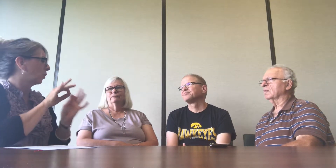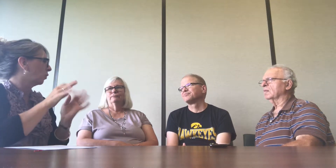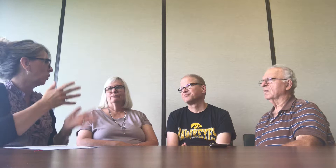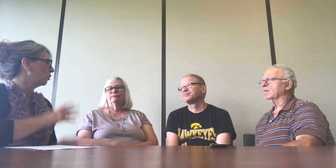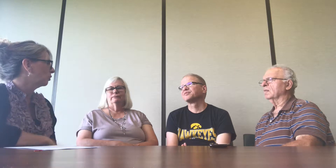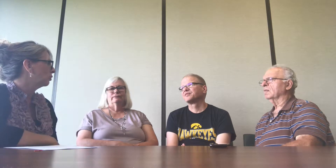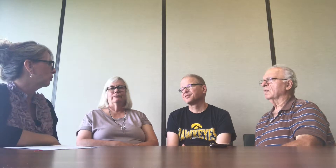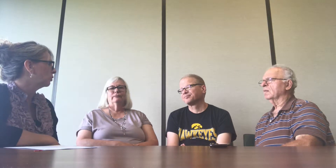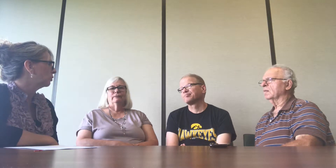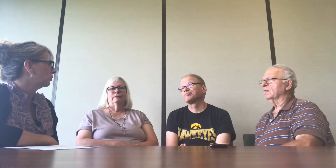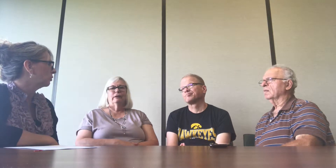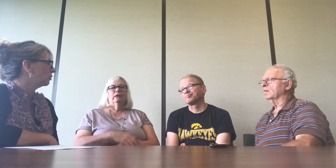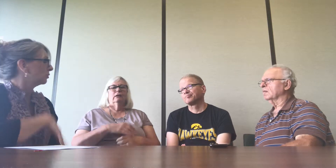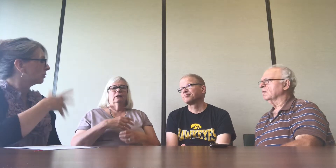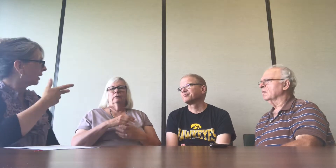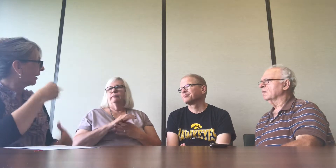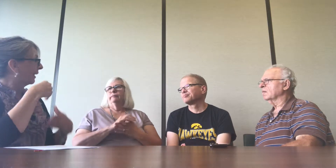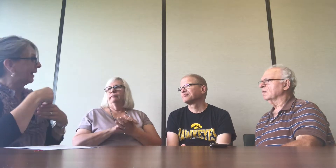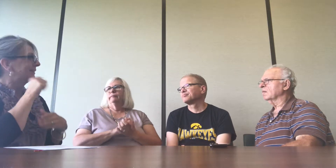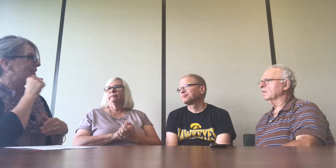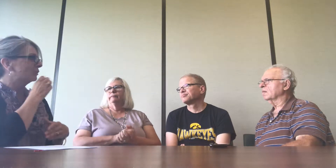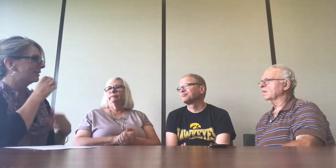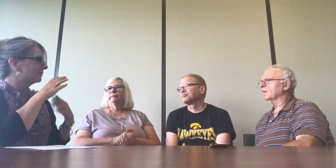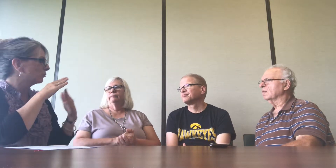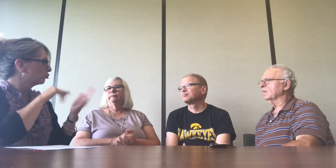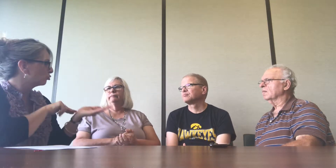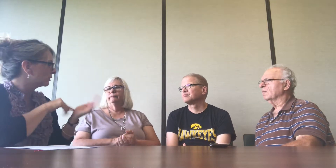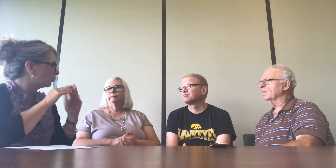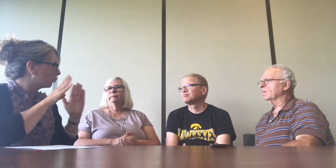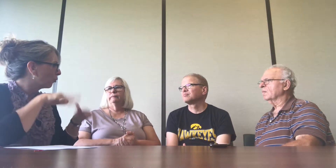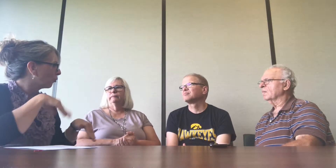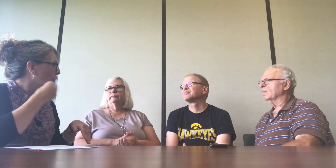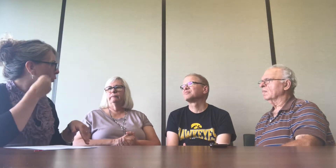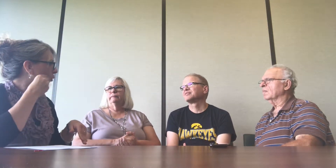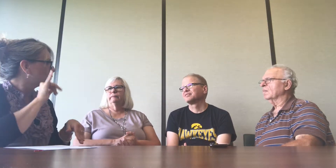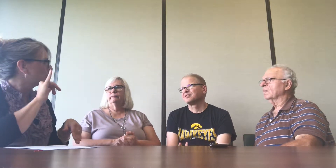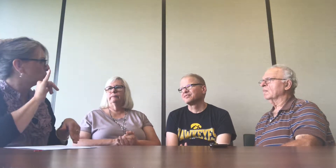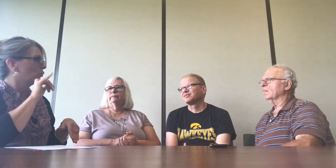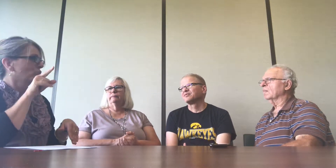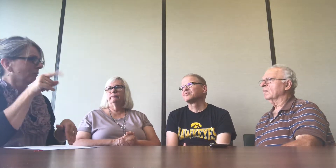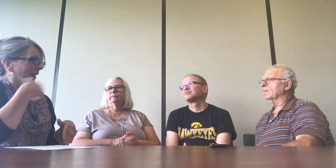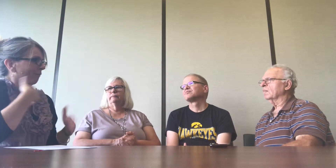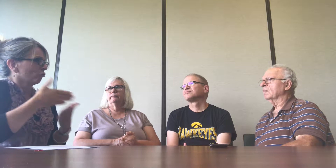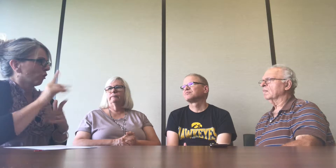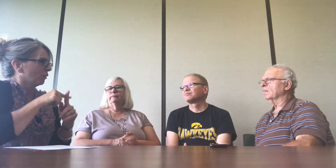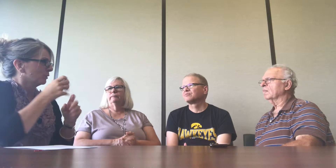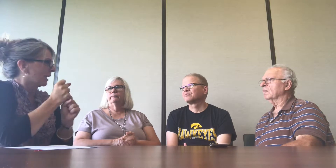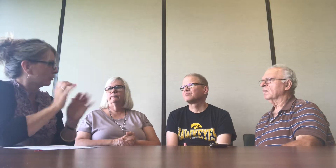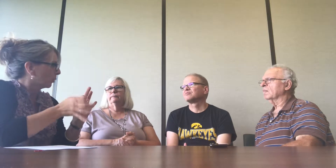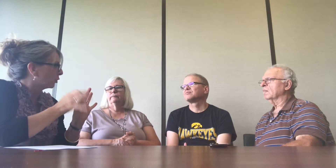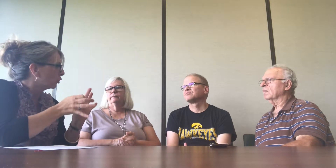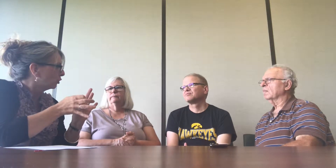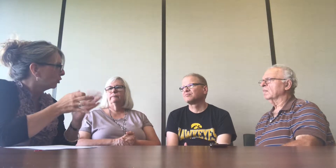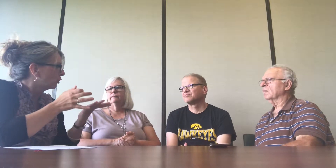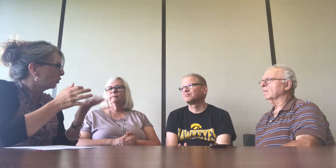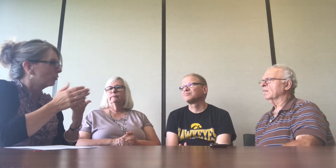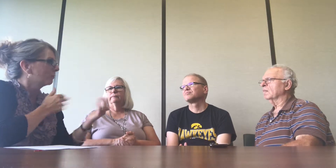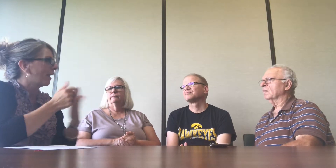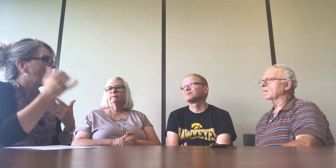right to an interpreter. You know, we see this in the nursing homes, that these